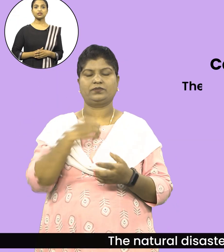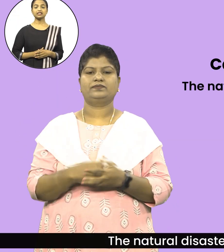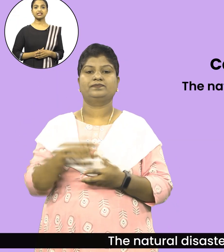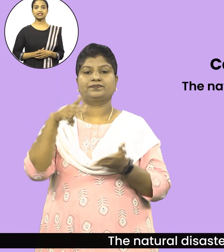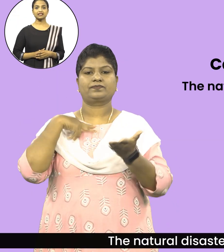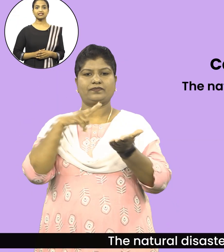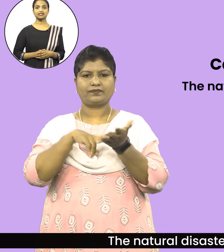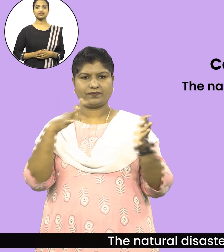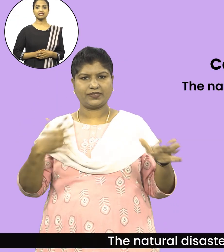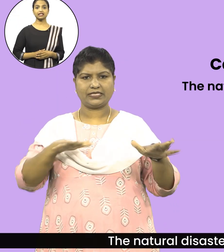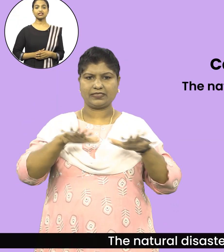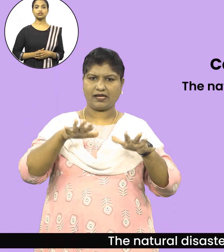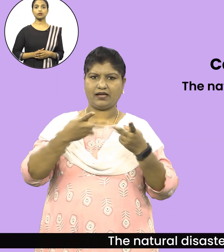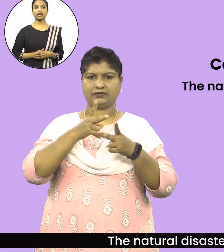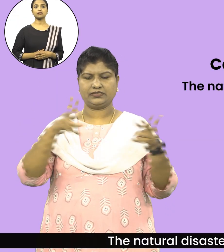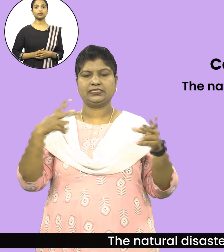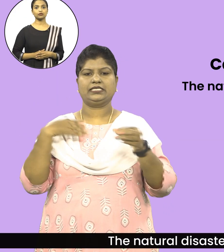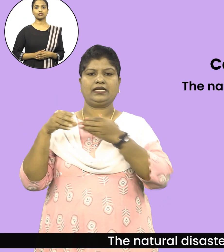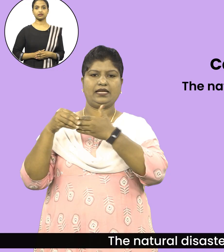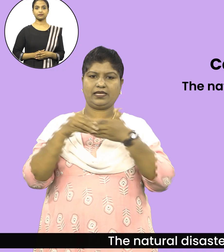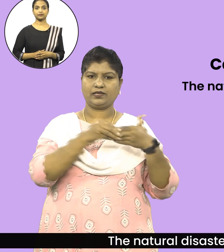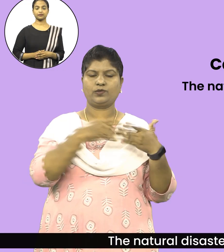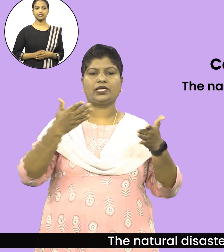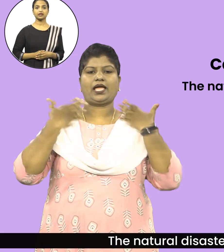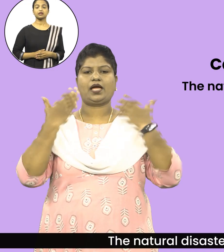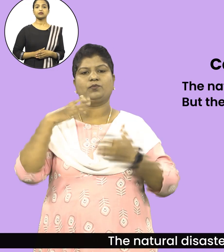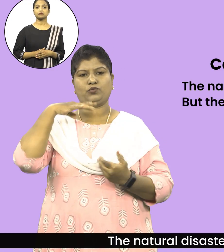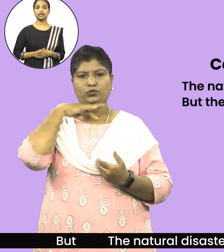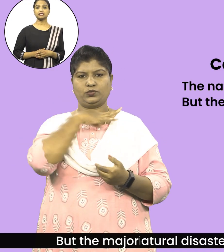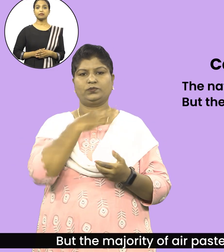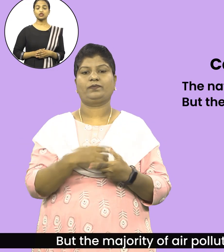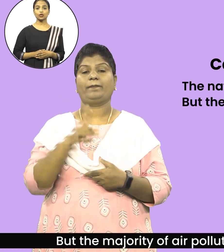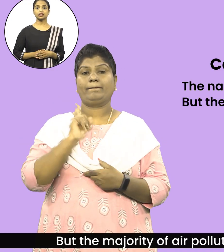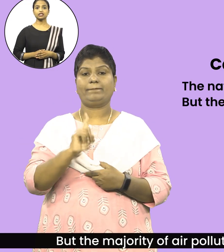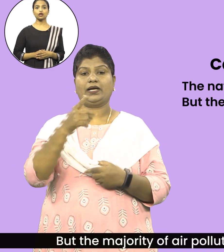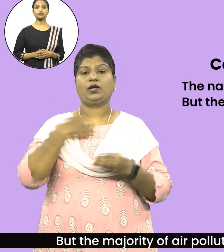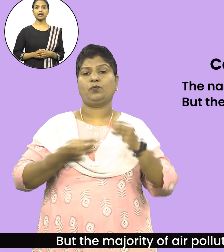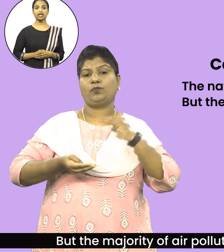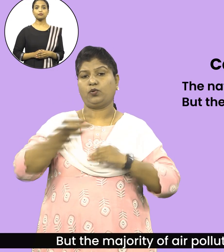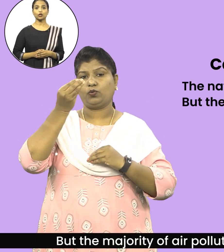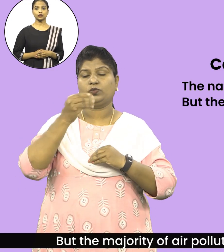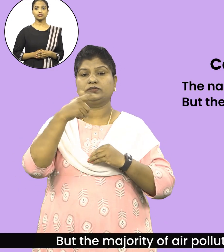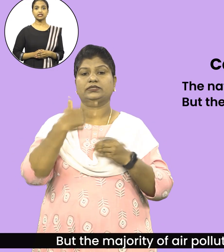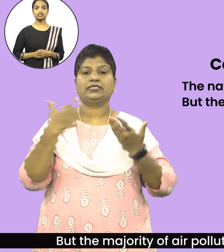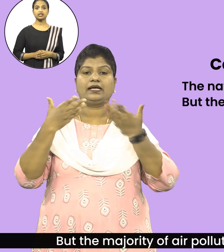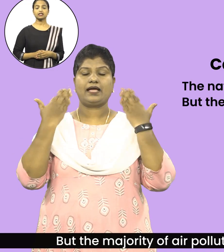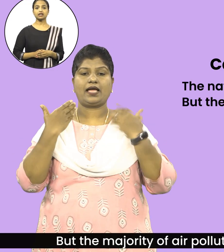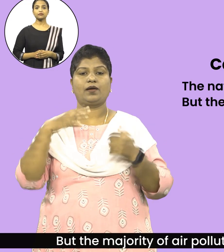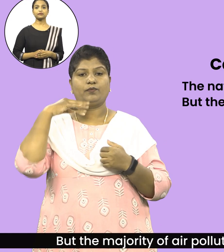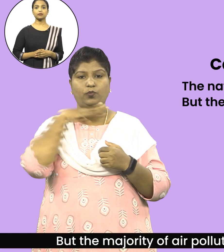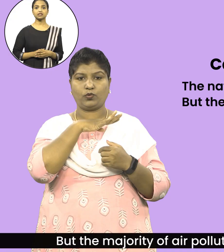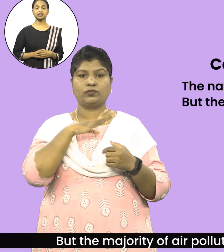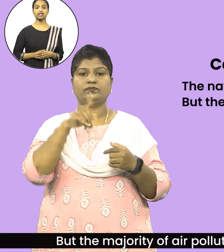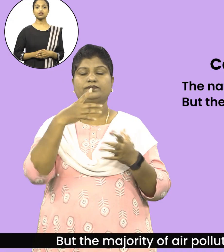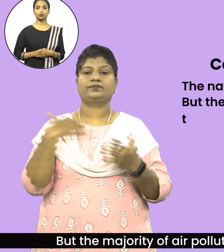The natural disasters lead to air pollution, but the majority of air pollutants